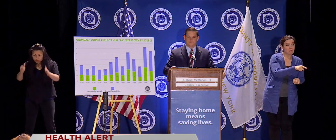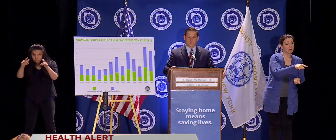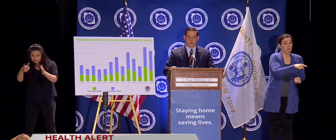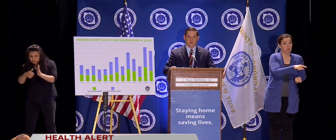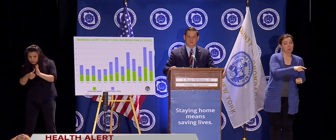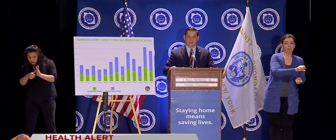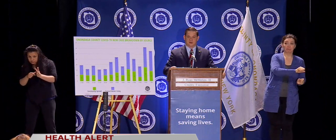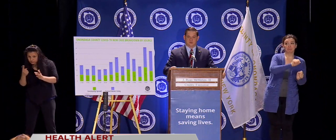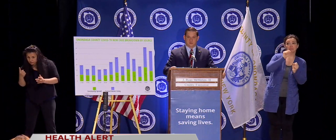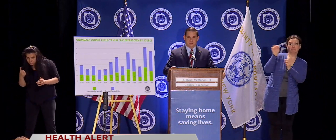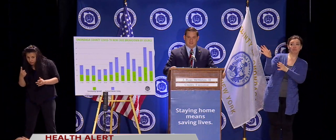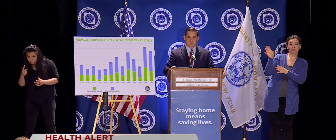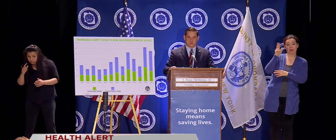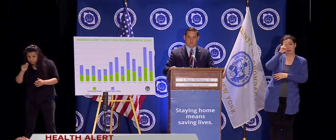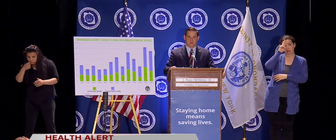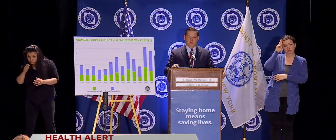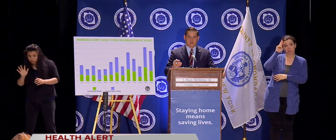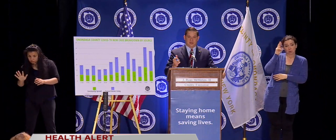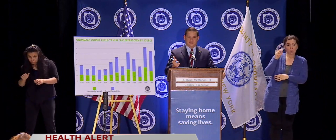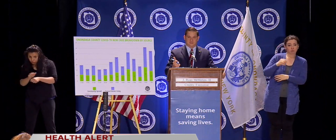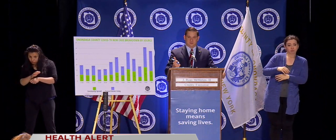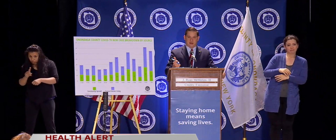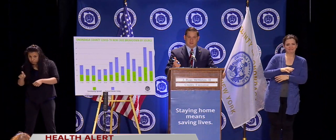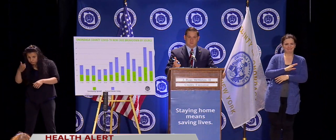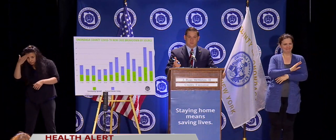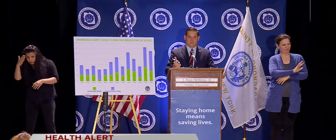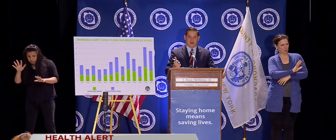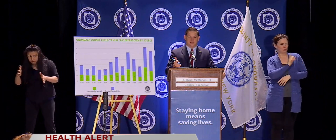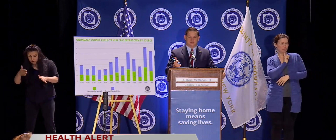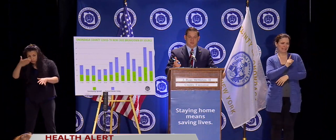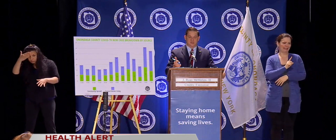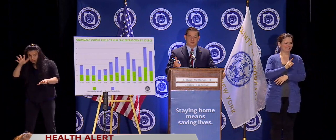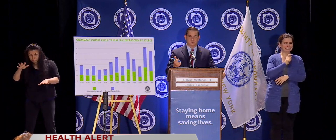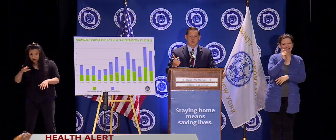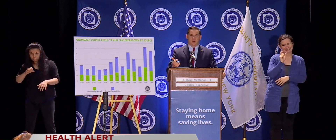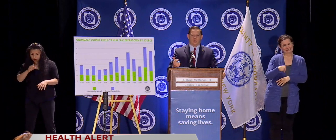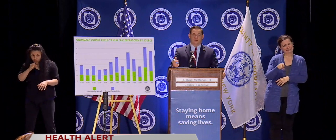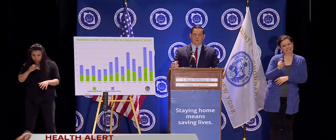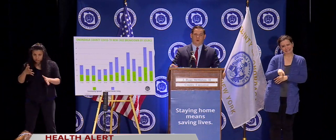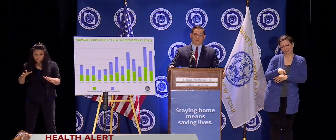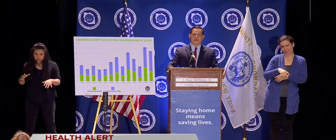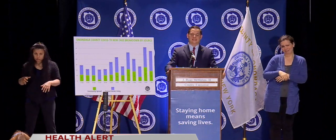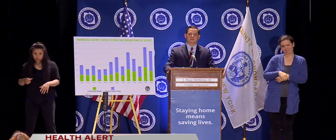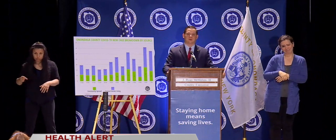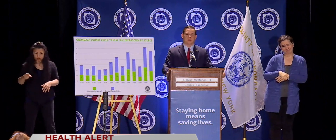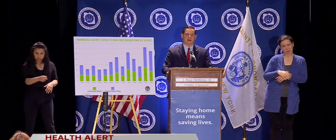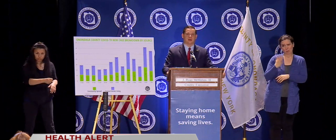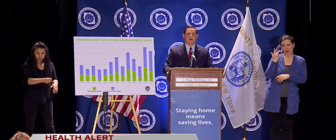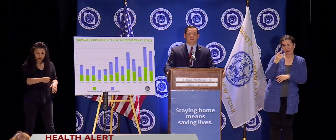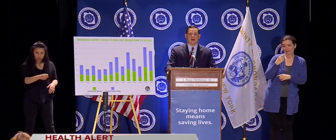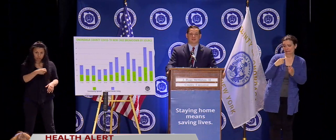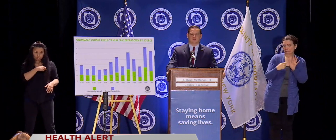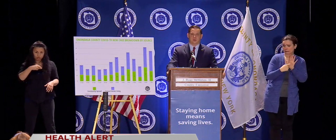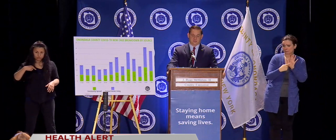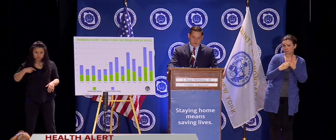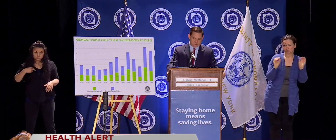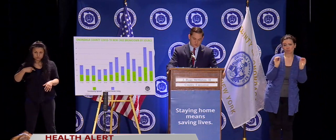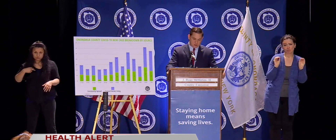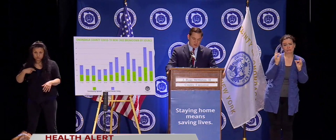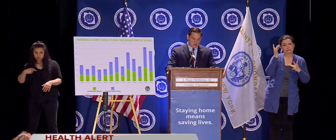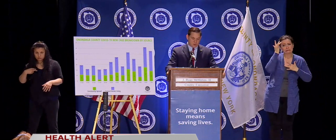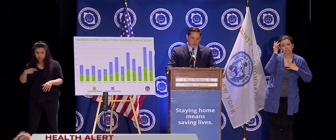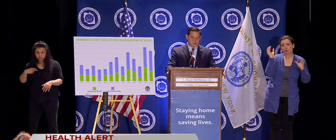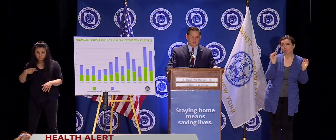sick or sick enough to be in a hospital. Asymptomatic positive patients or light symptomatic positive